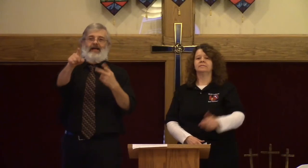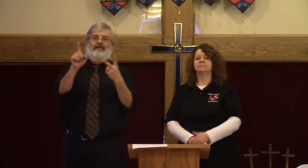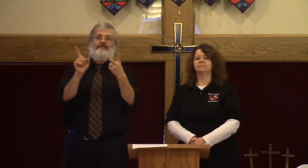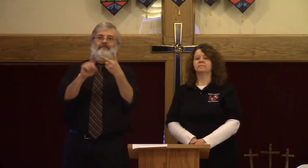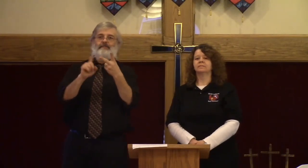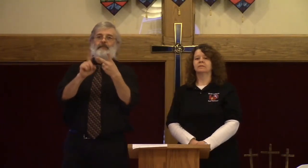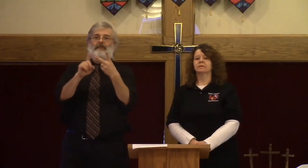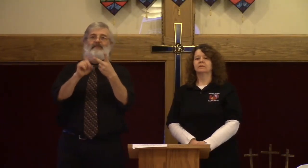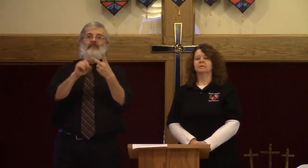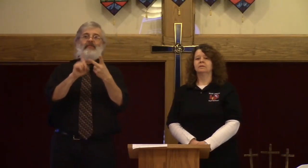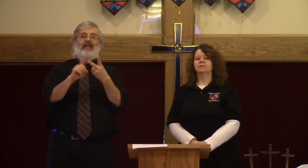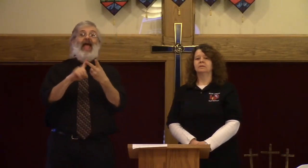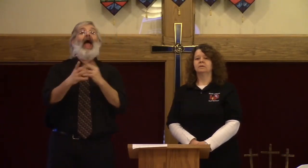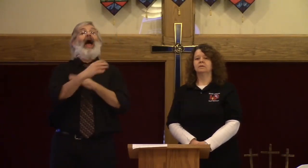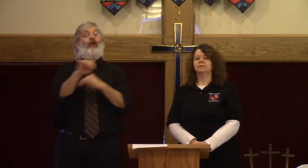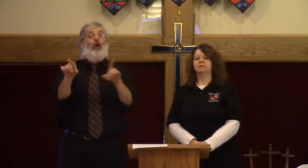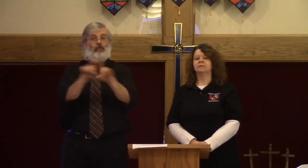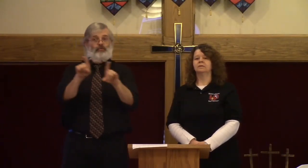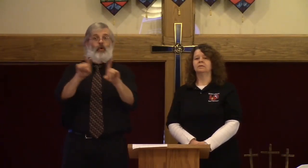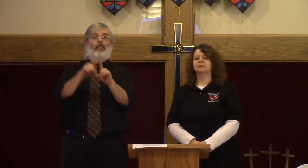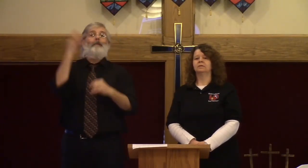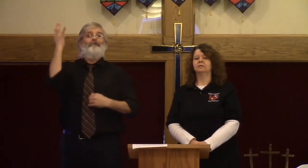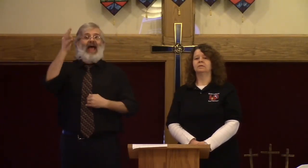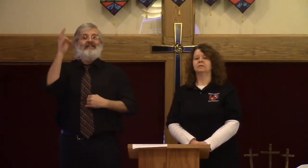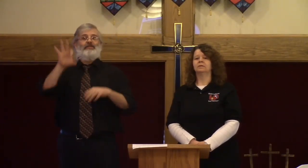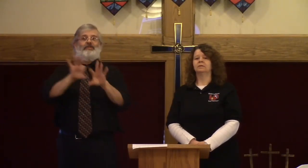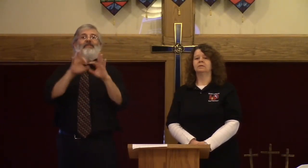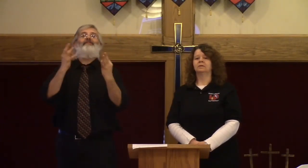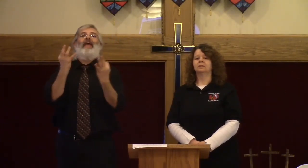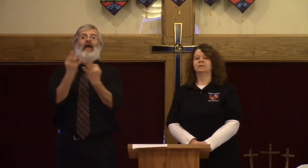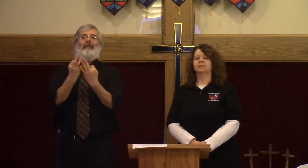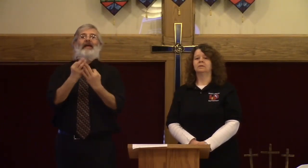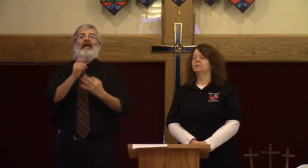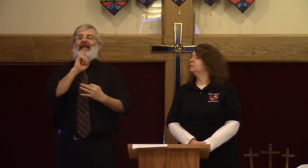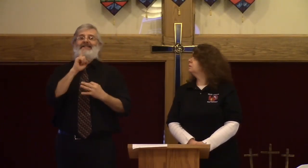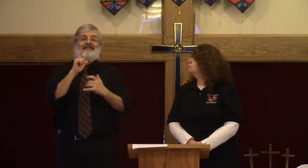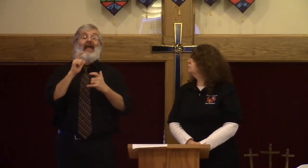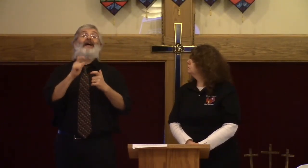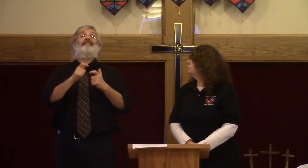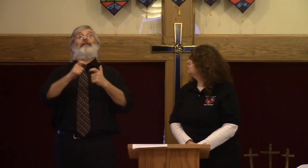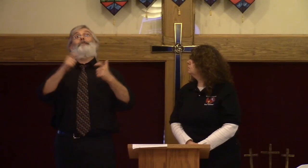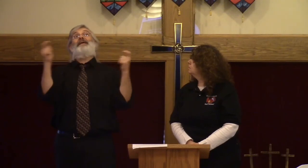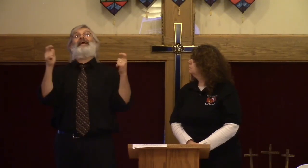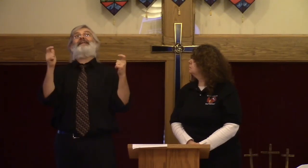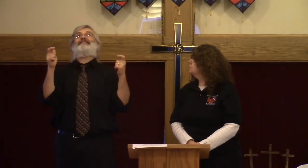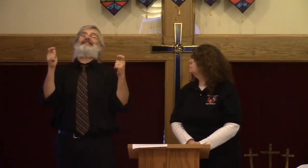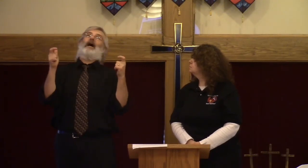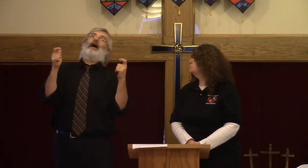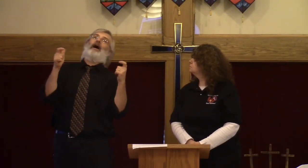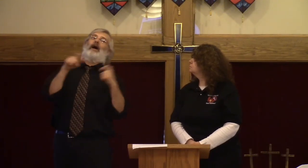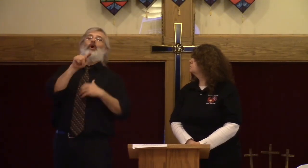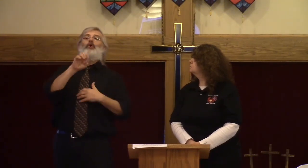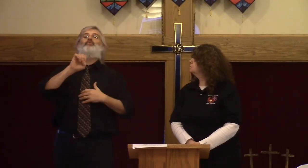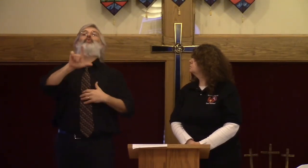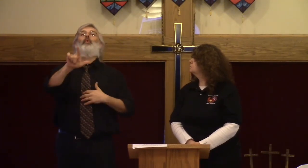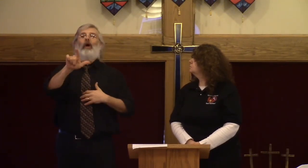And the pastor's family is the biggest weapon. Is the biggest